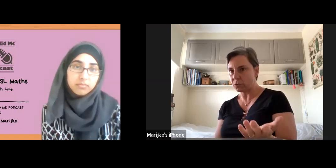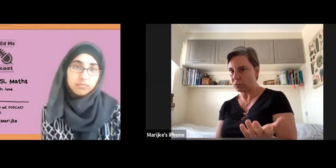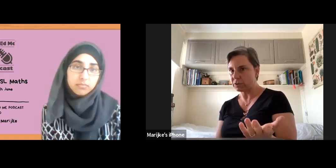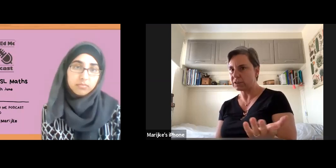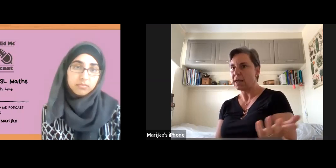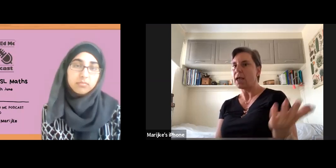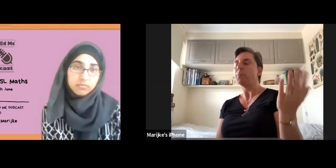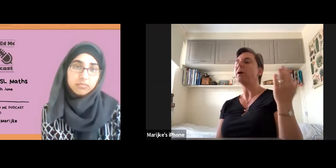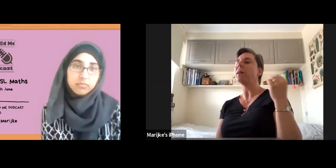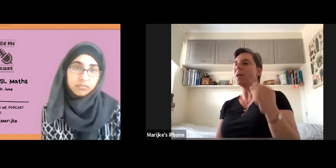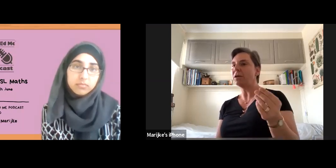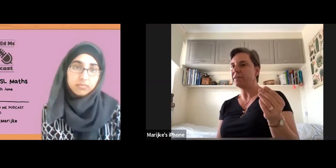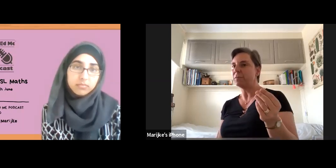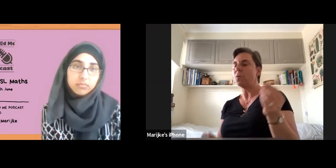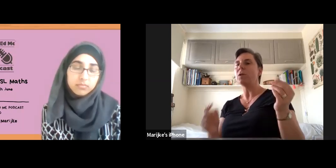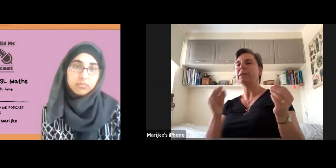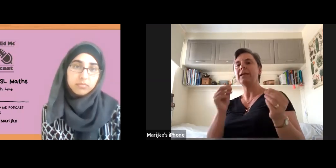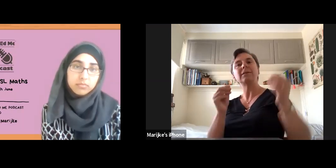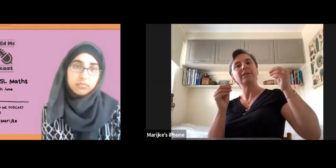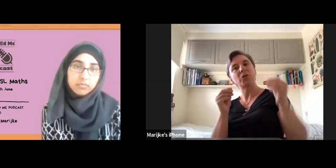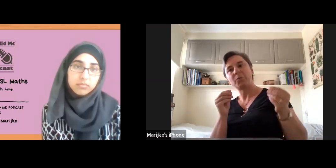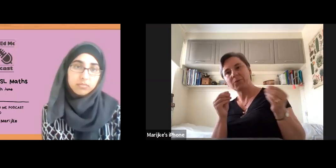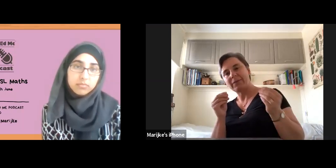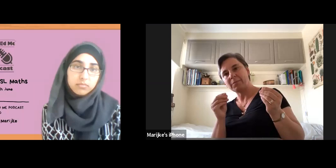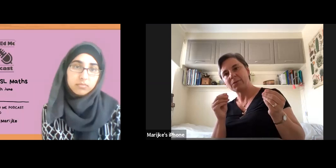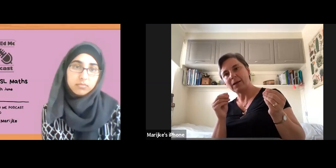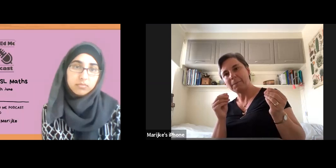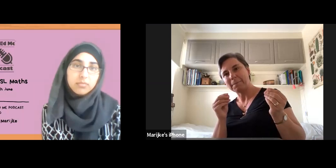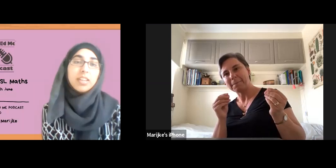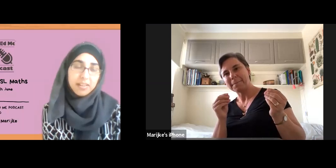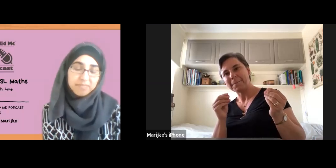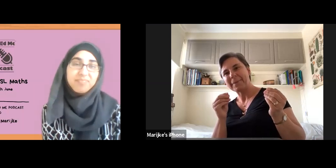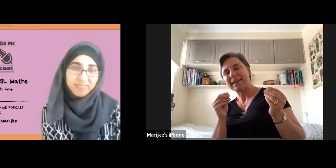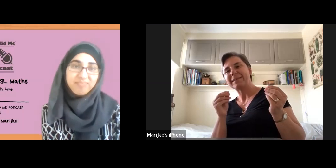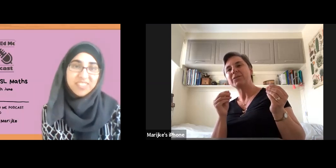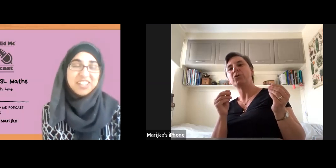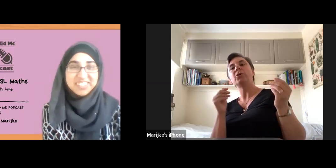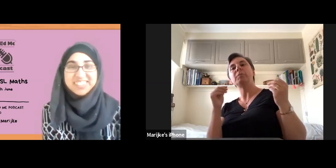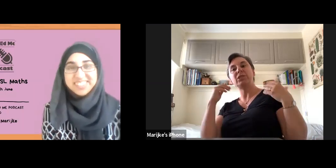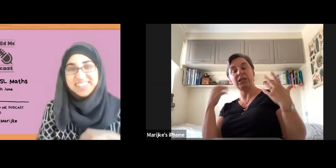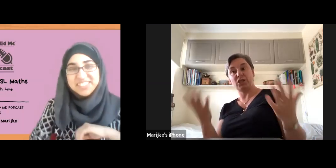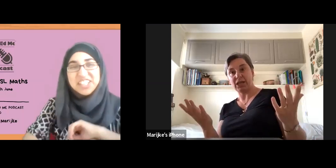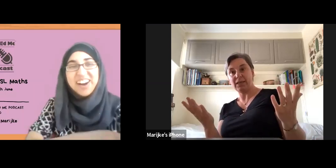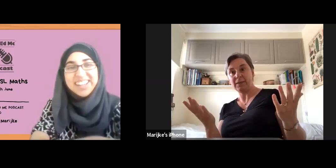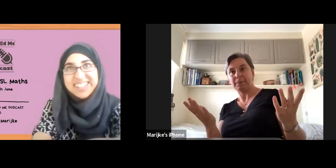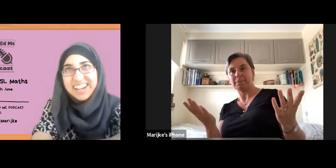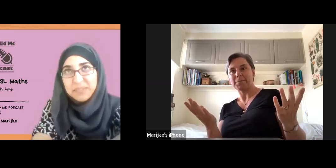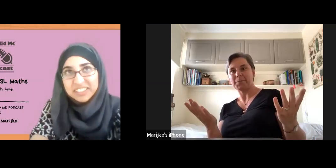schools, but a lot of them will need an interpreter with them as well. So you'll be teaching. So I went